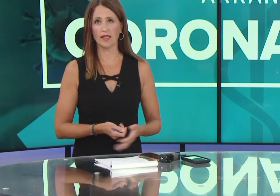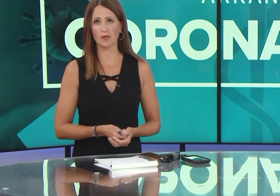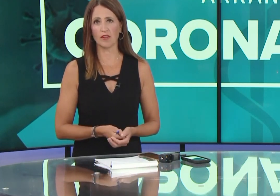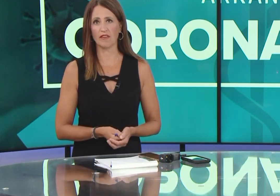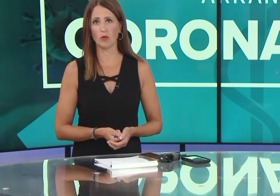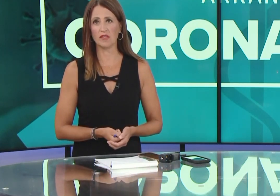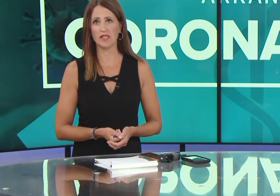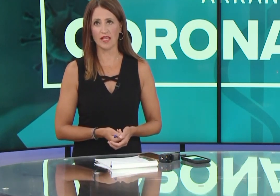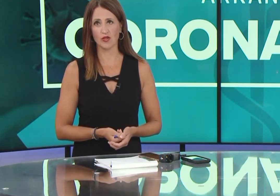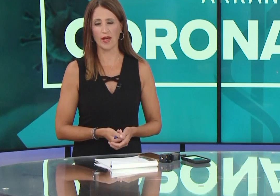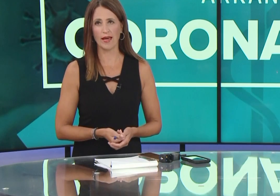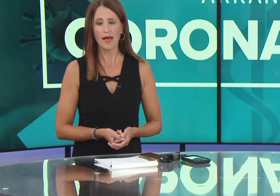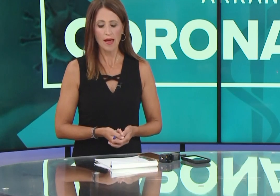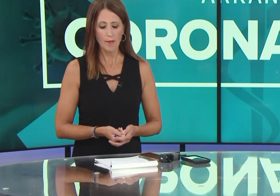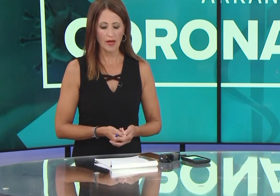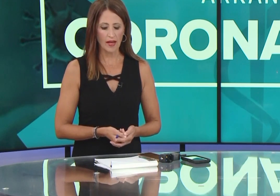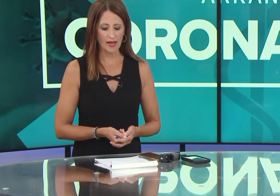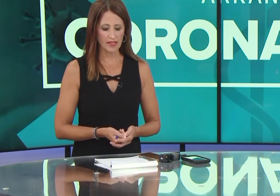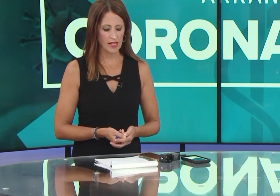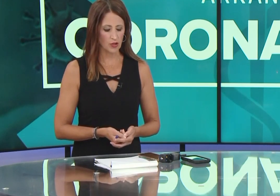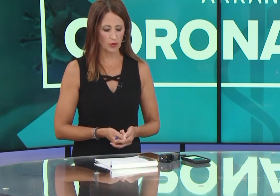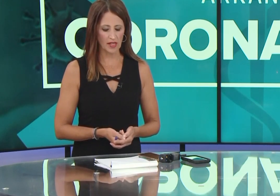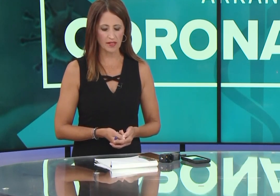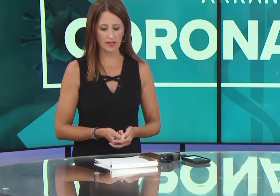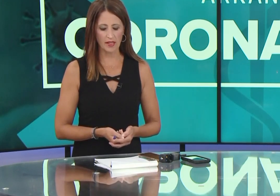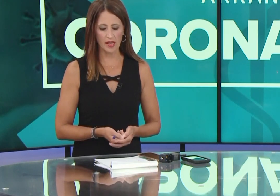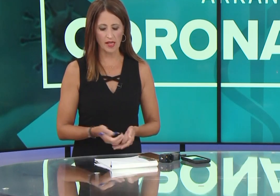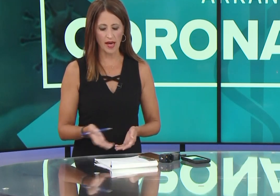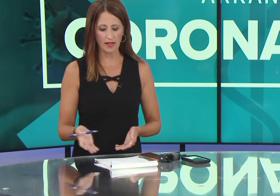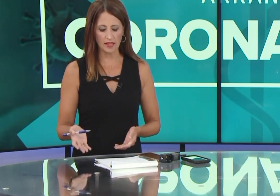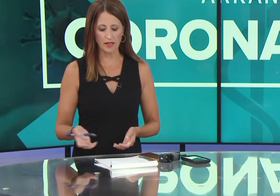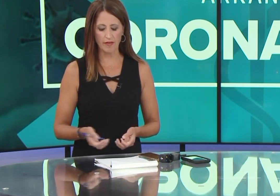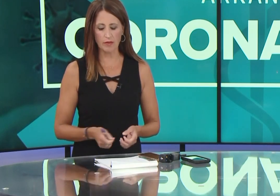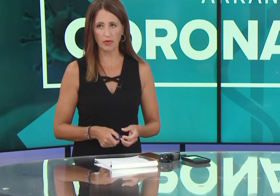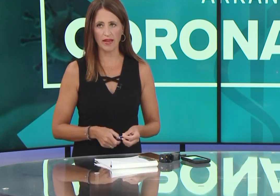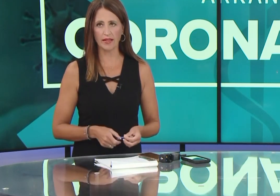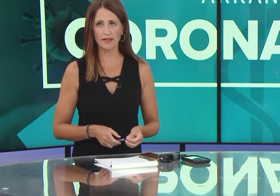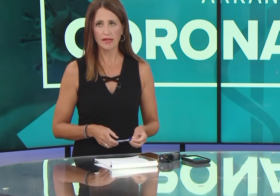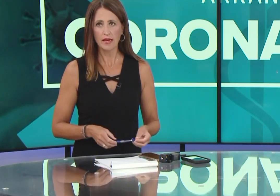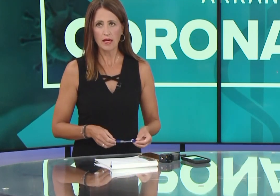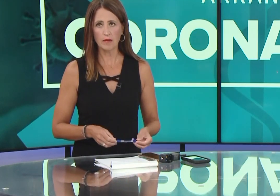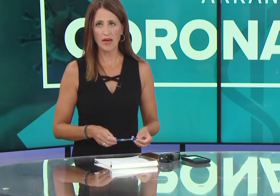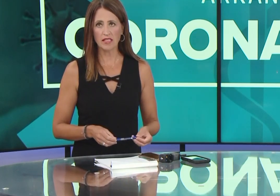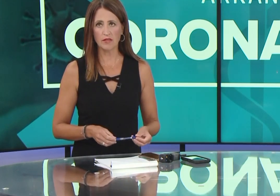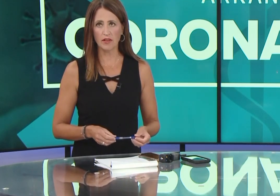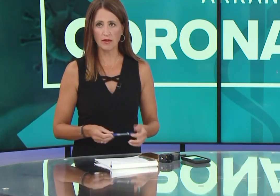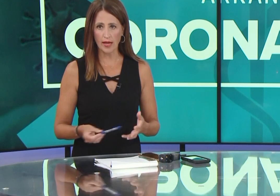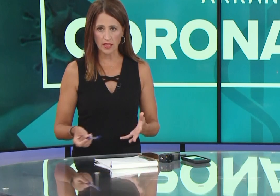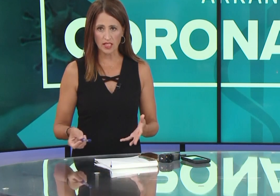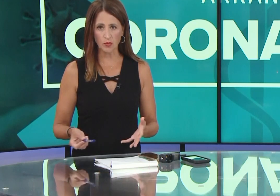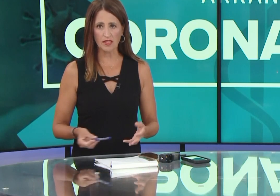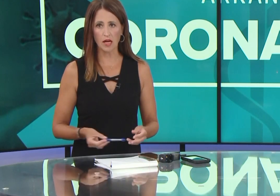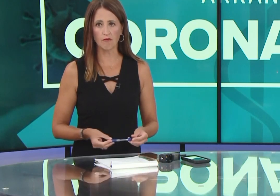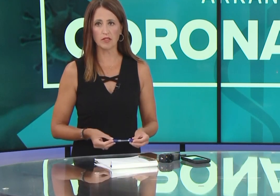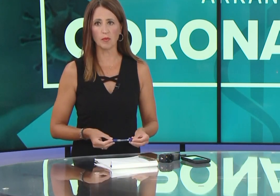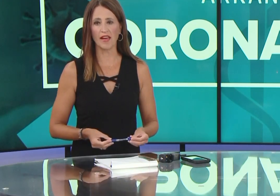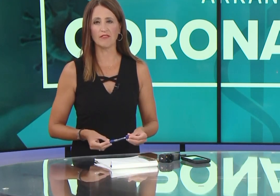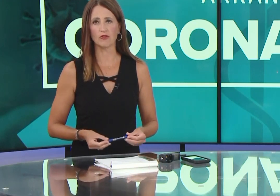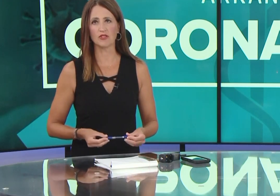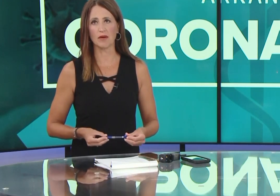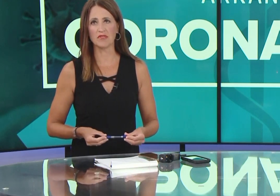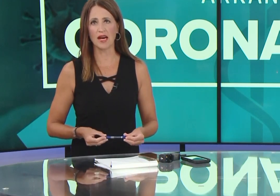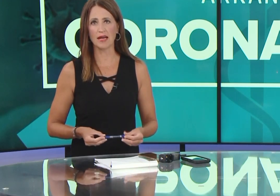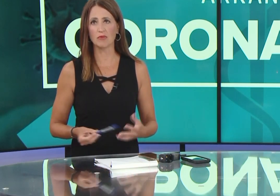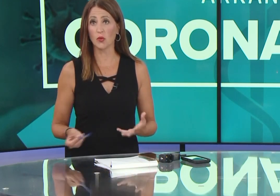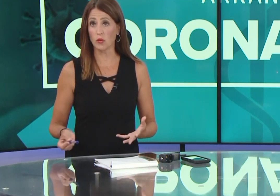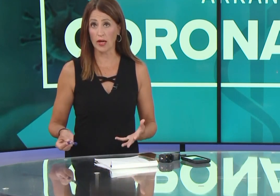weekly press briefing was yesterday, but as he told us, he had this event planned in Batesville and this press conference planned